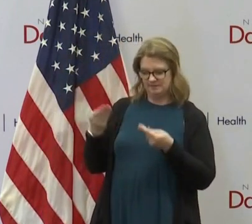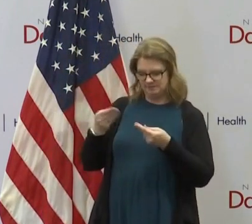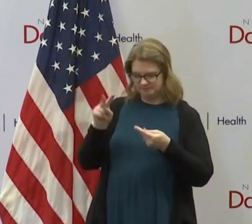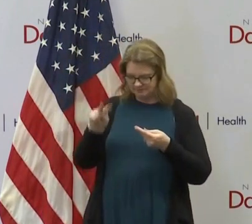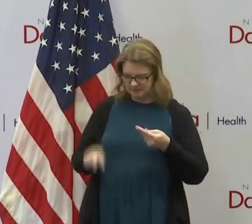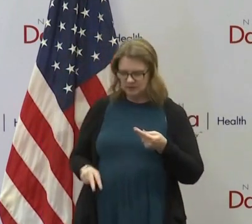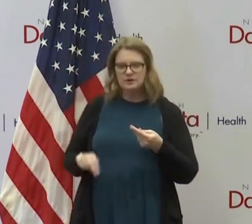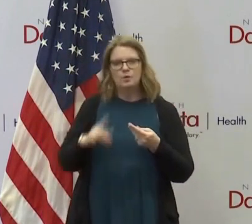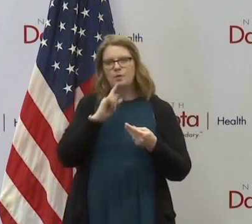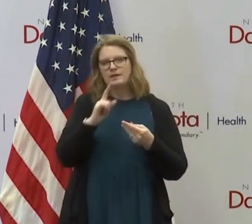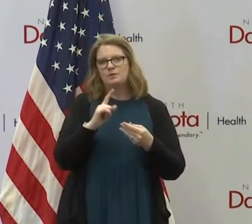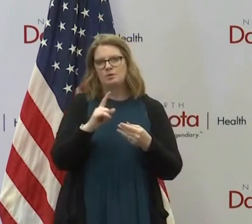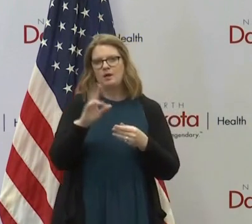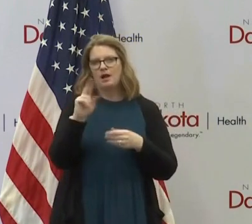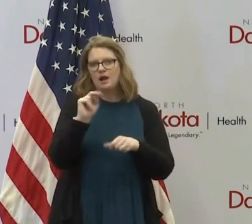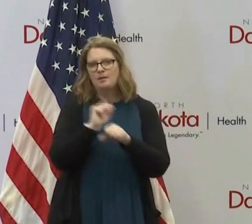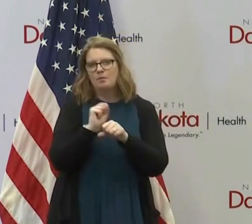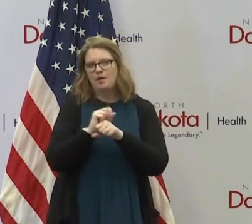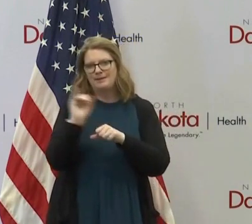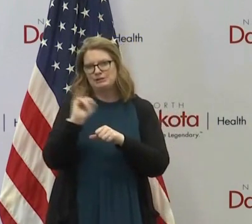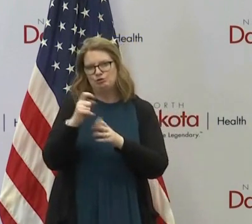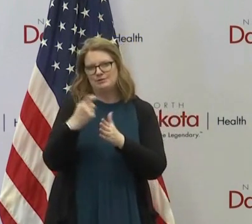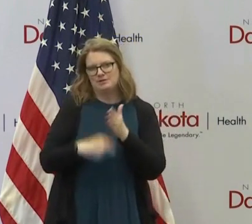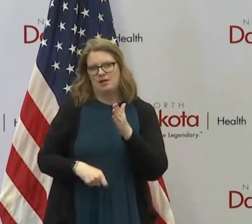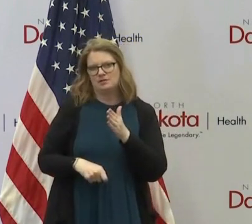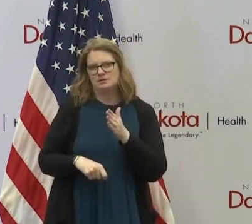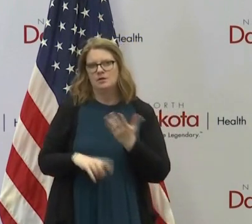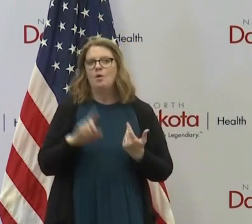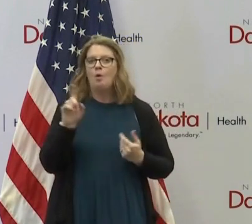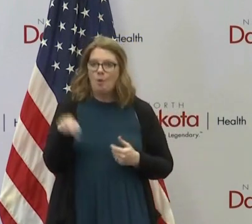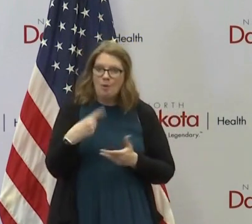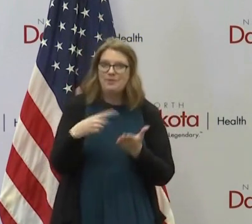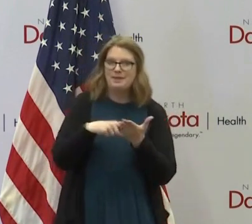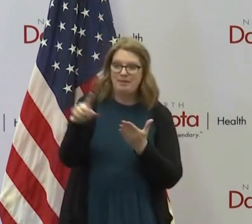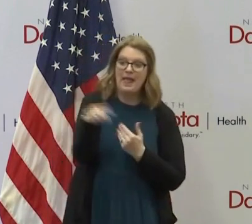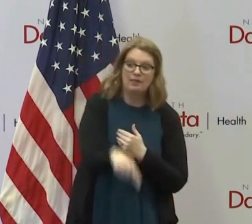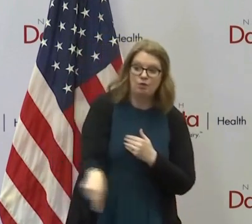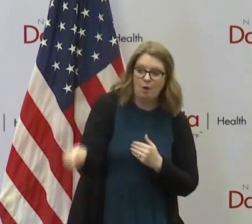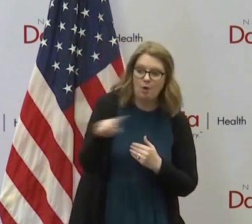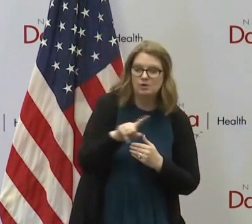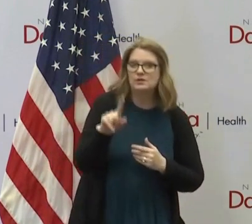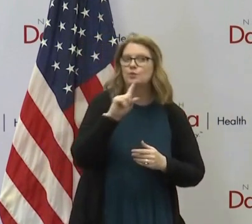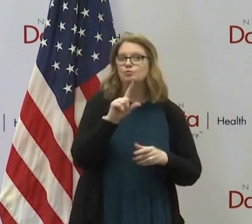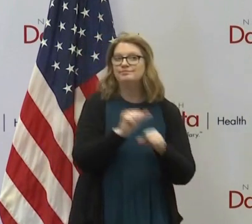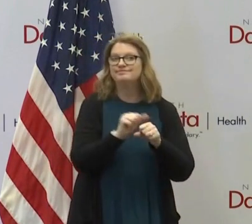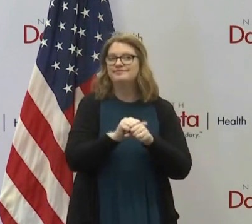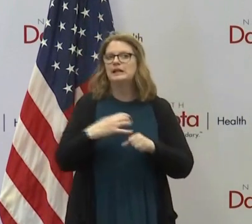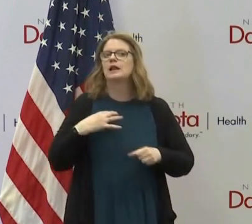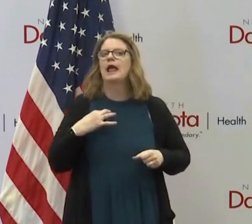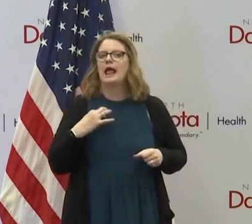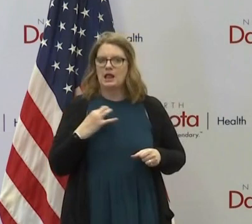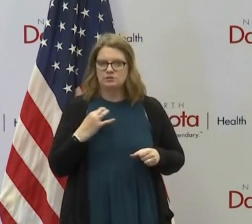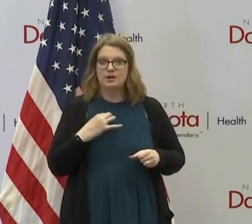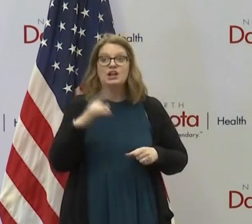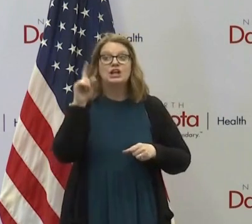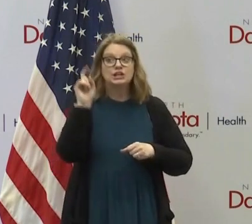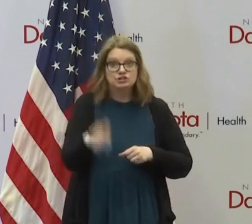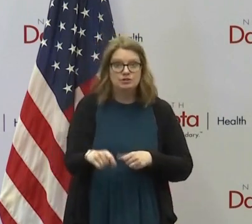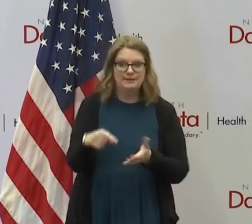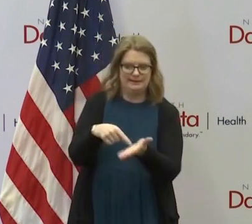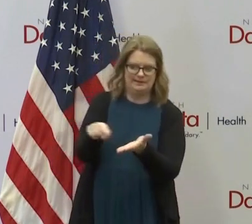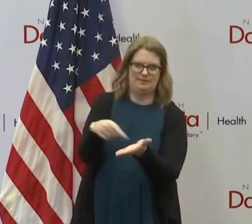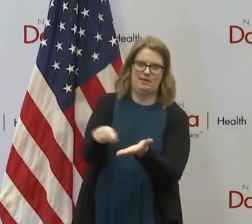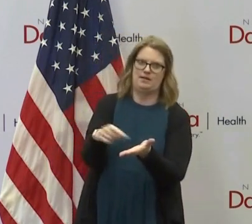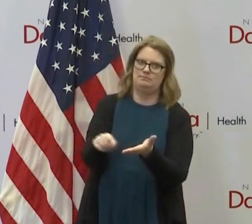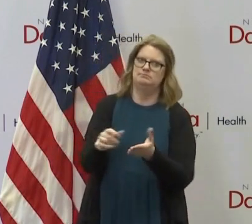in North Dakota, to make sure that we're only paying those North Dakotans who are eligible and deserve to receive these